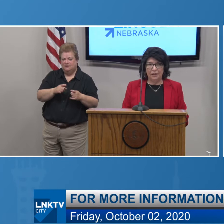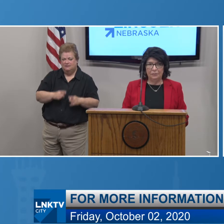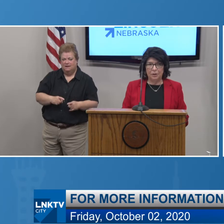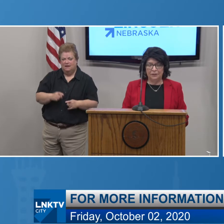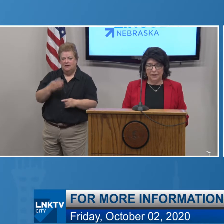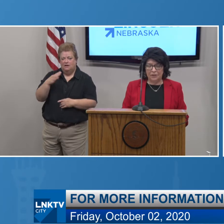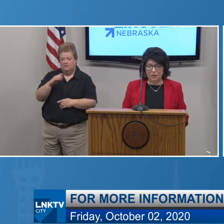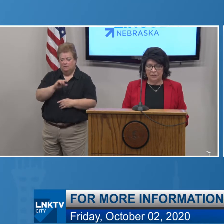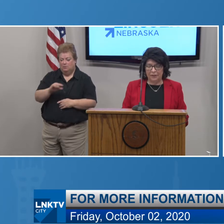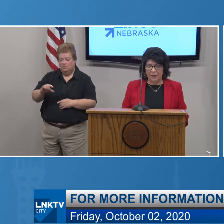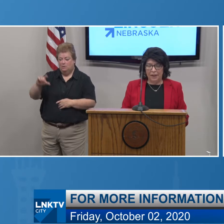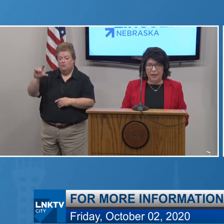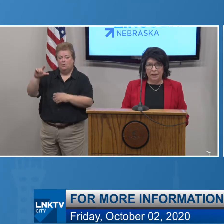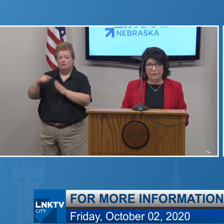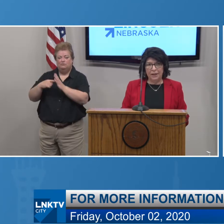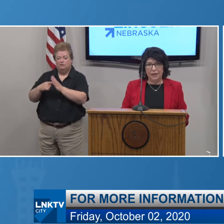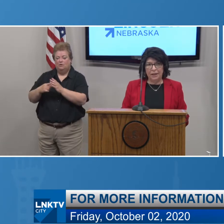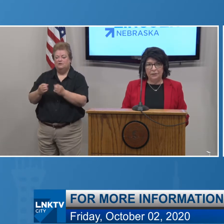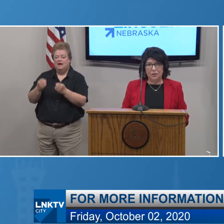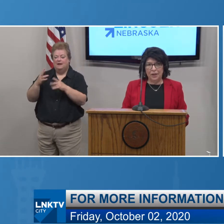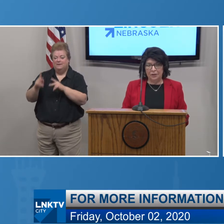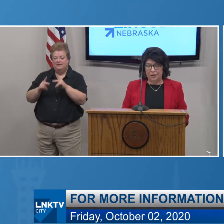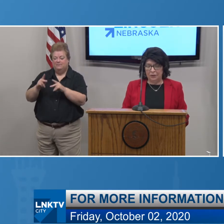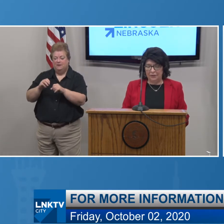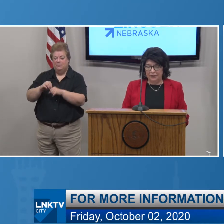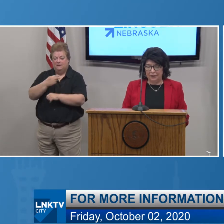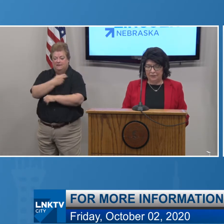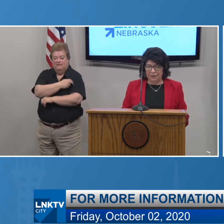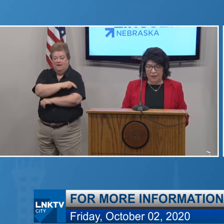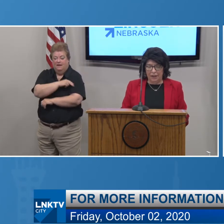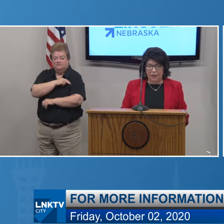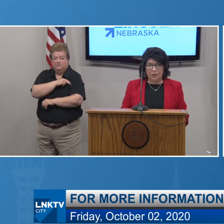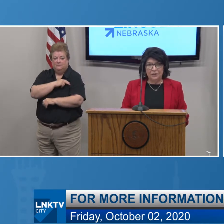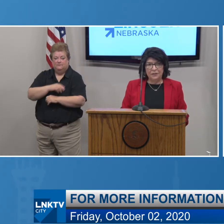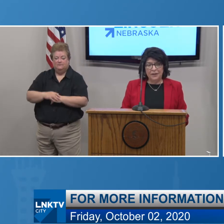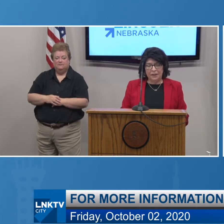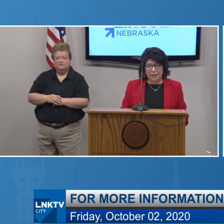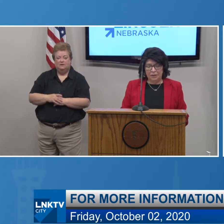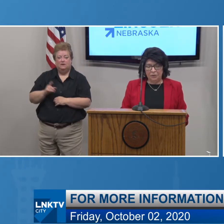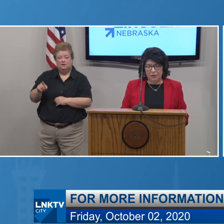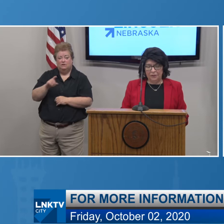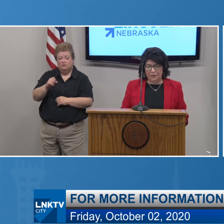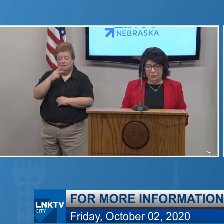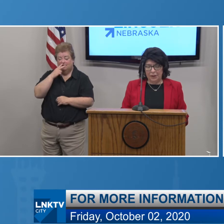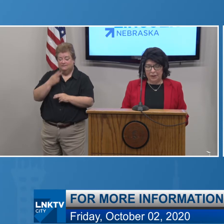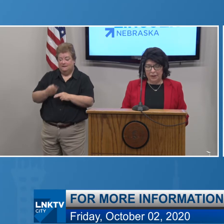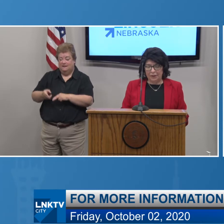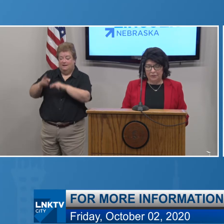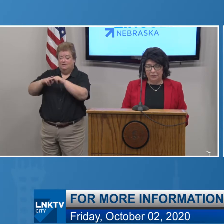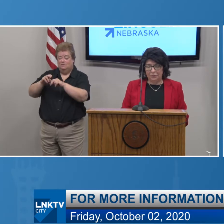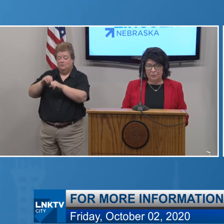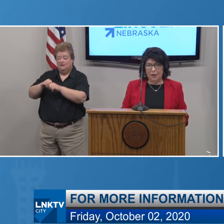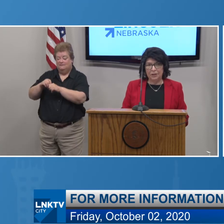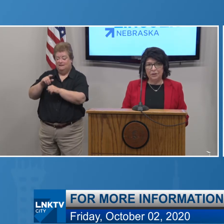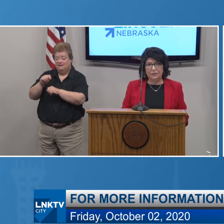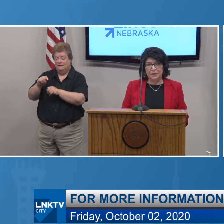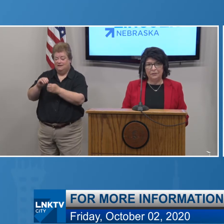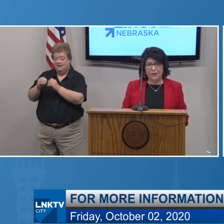of hospitalizations of Lancaster County residents. You can see the increase in weekly cases